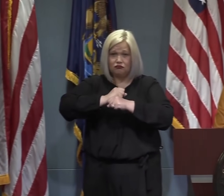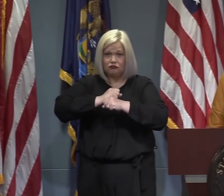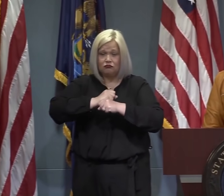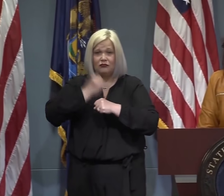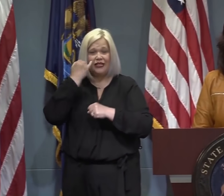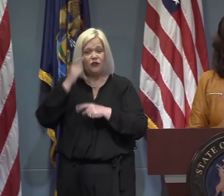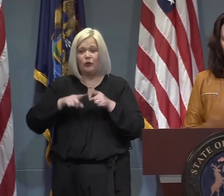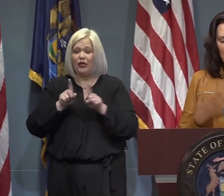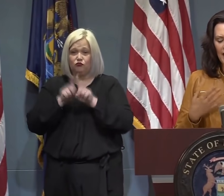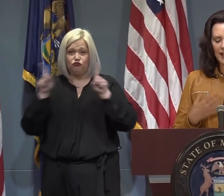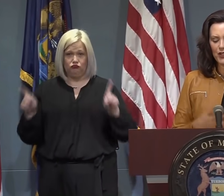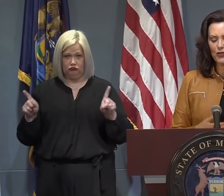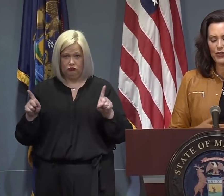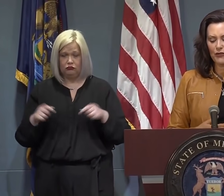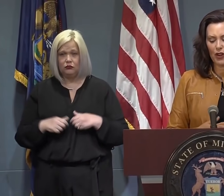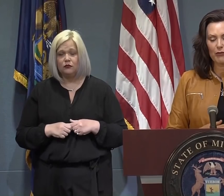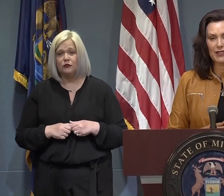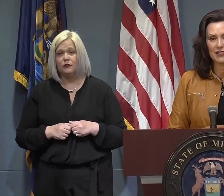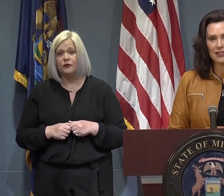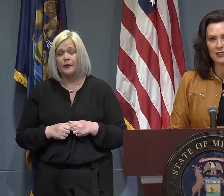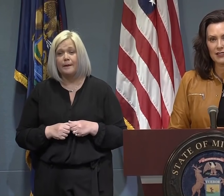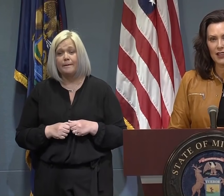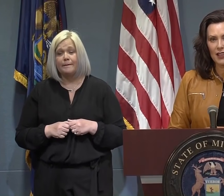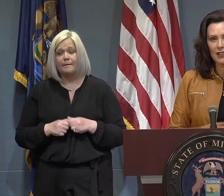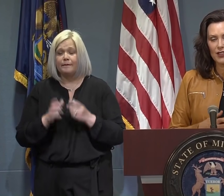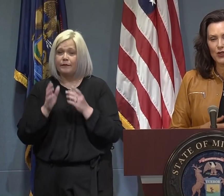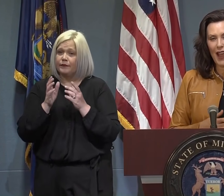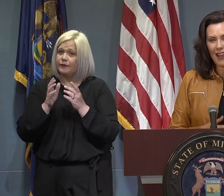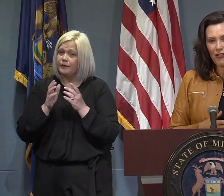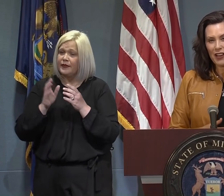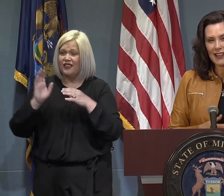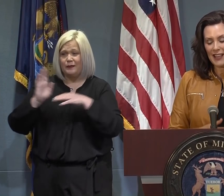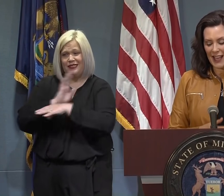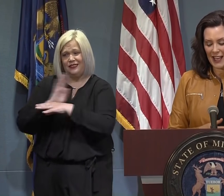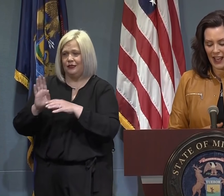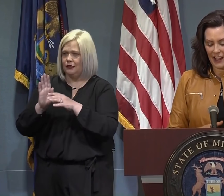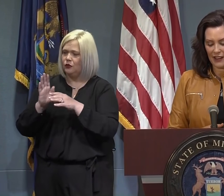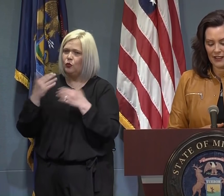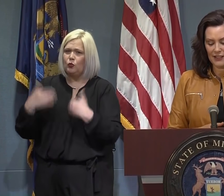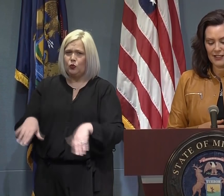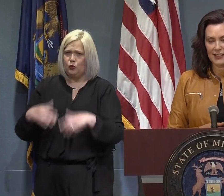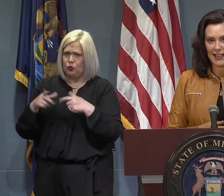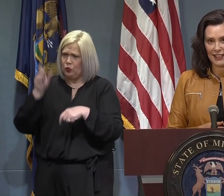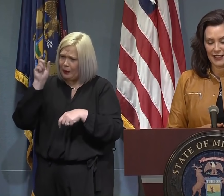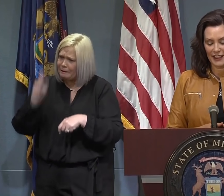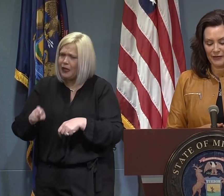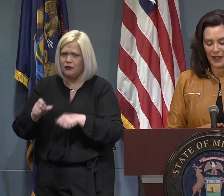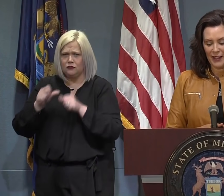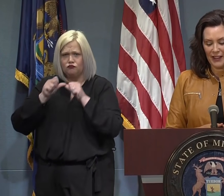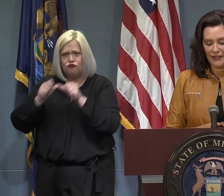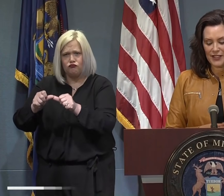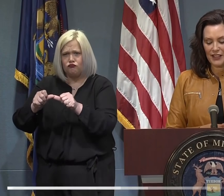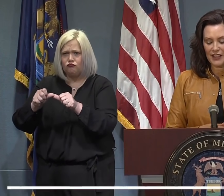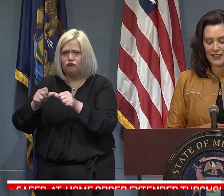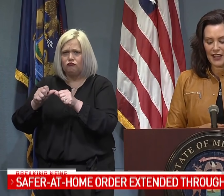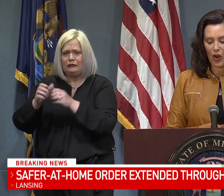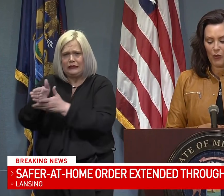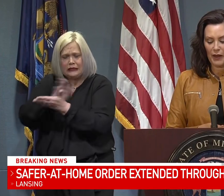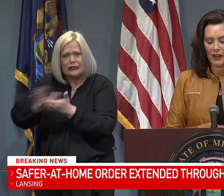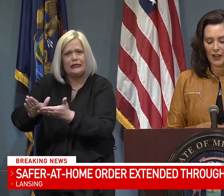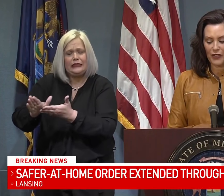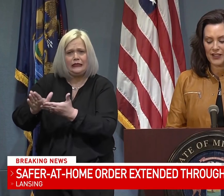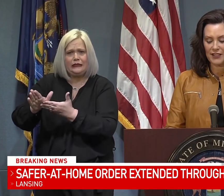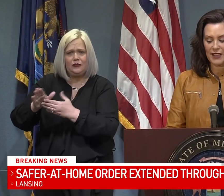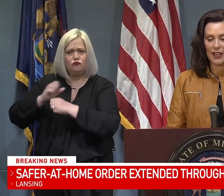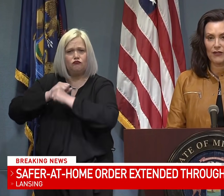separation. It's crucial for our businesses to do everything they can to stay clean. Facilities that